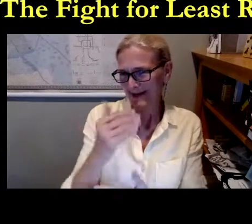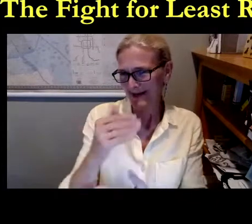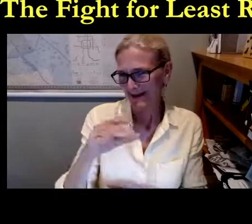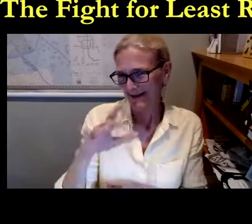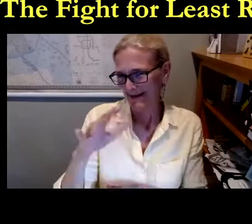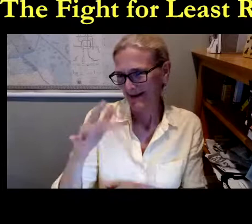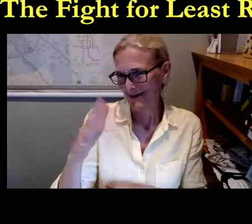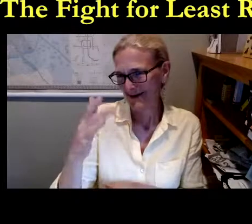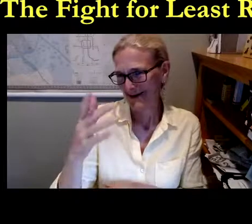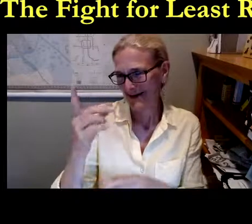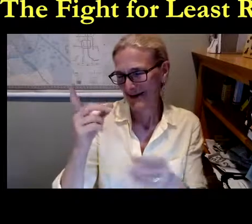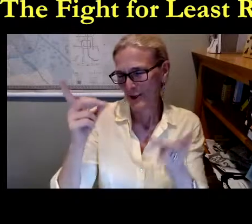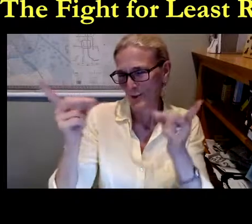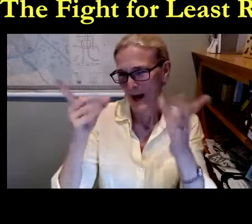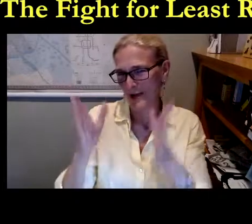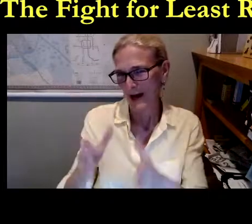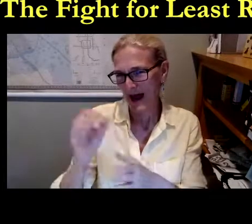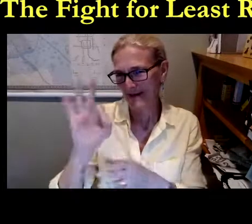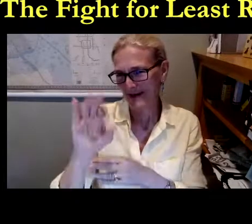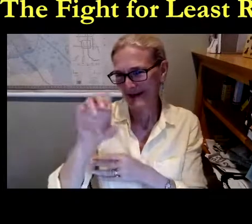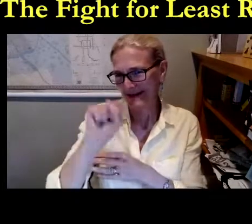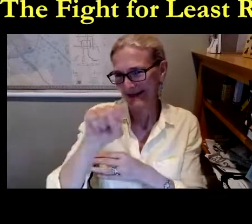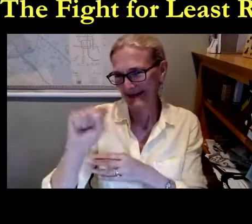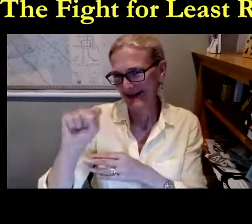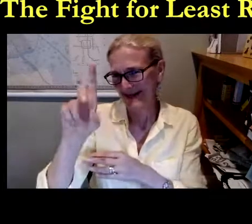but we just sent a letter to